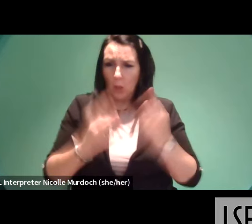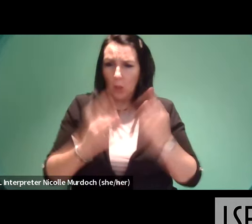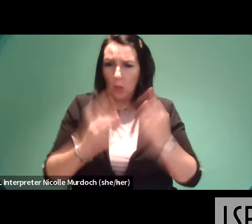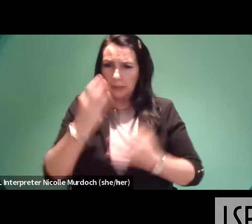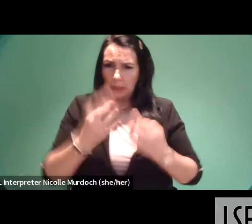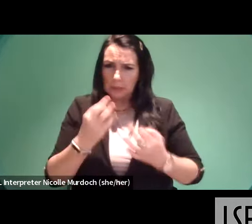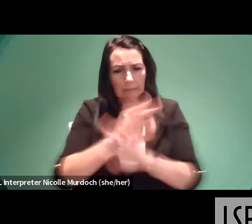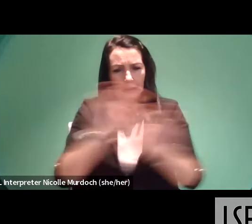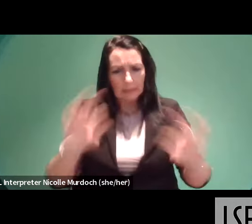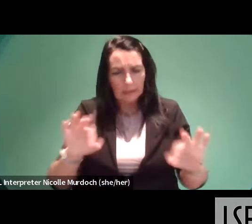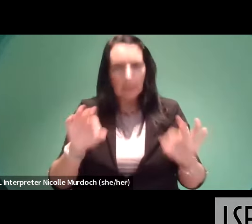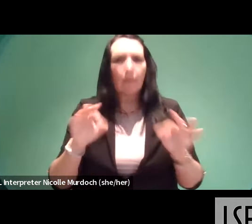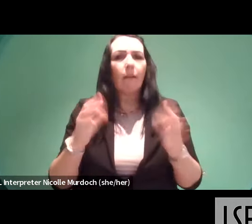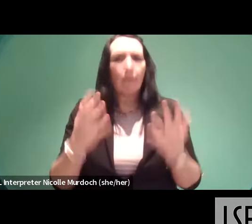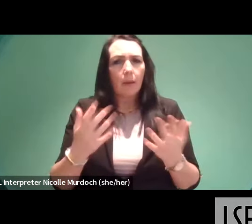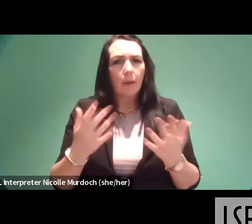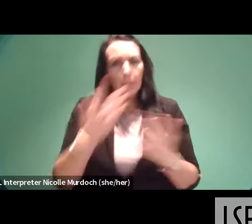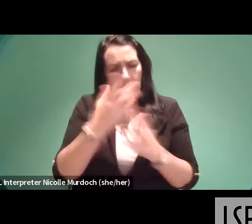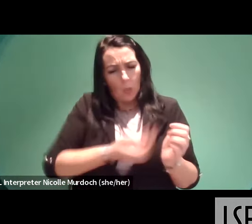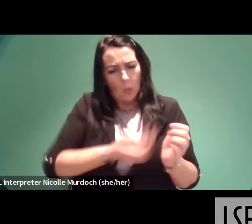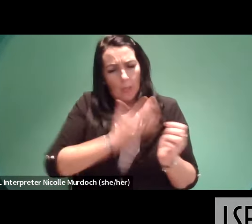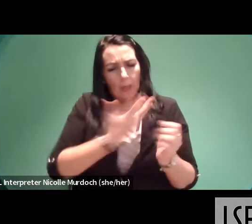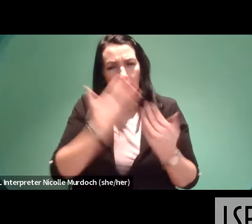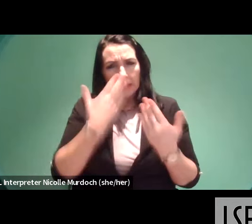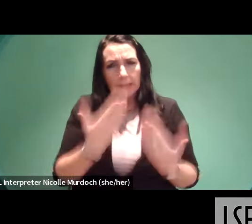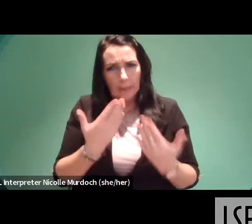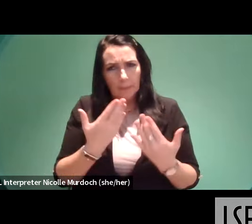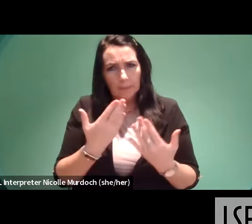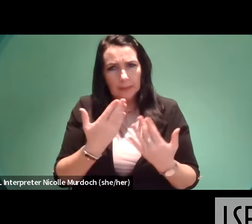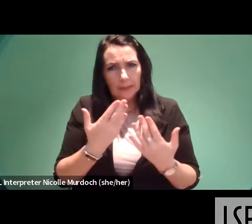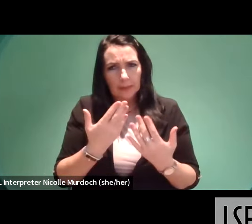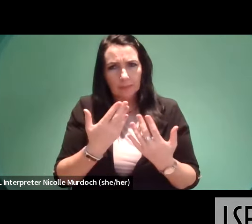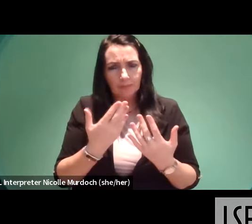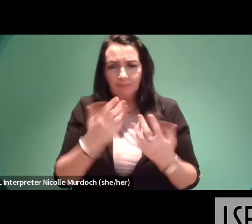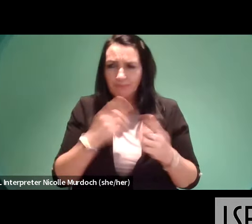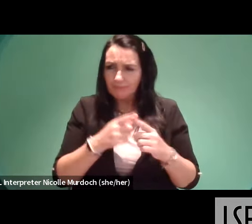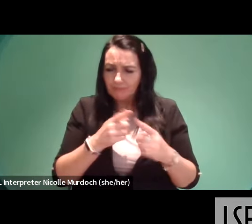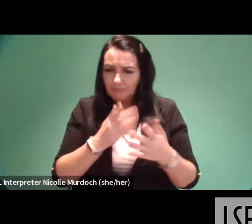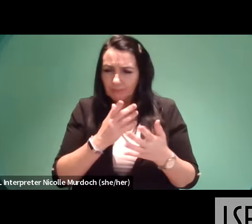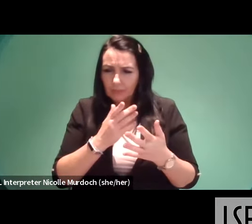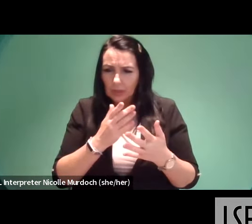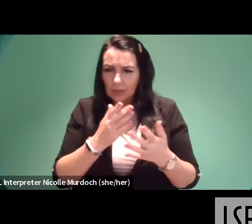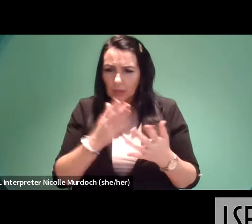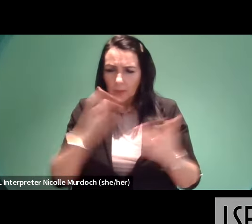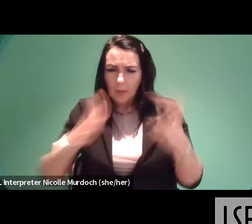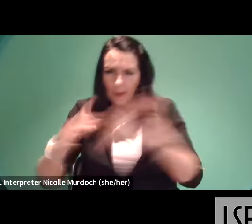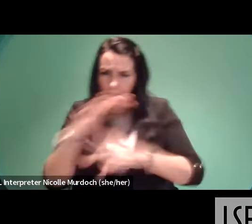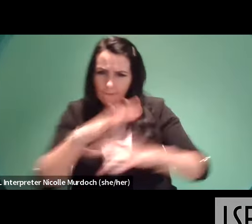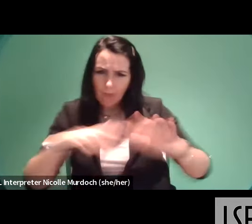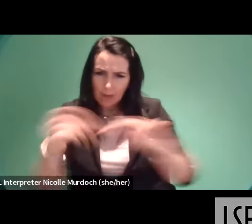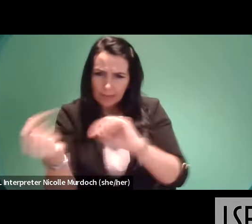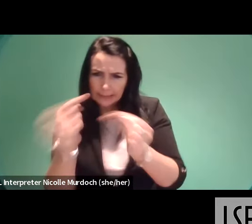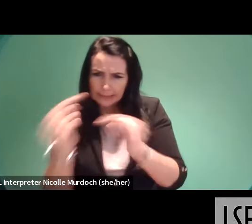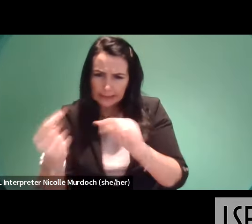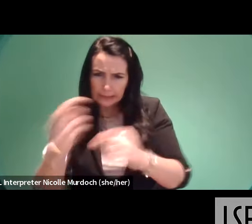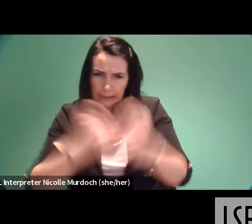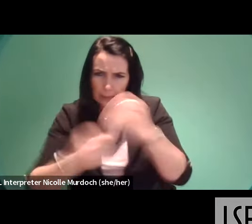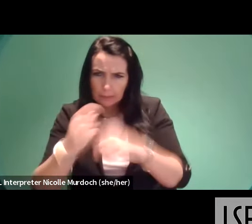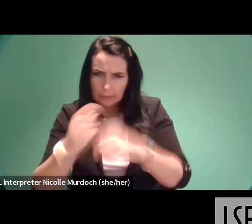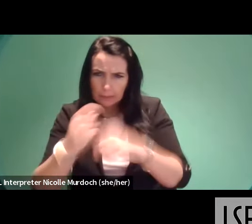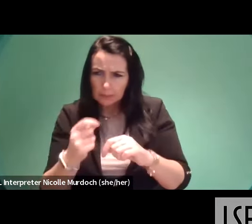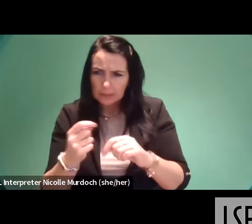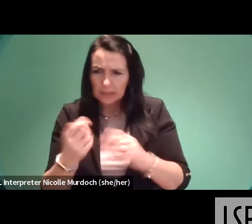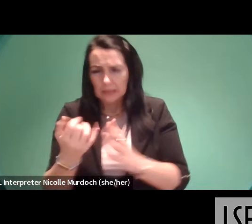see Labour doing it. I see Labour kind of limiting the critique of the hostile environment to qualms with poor